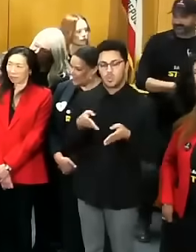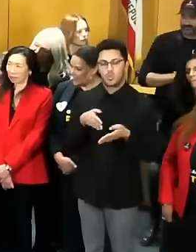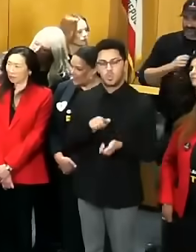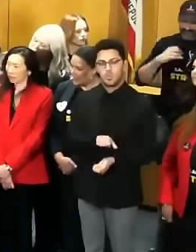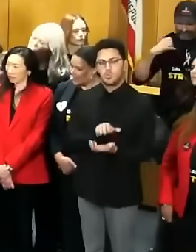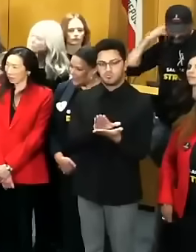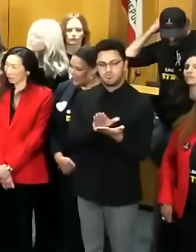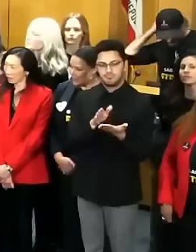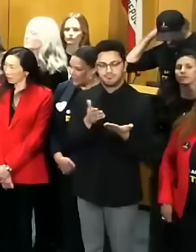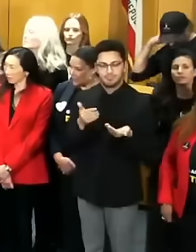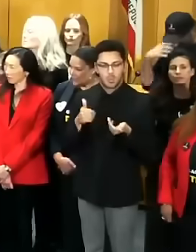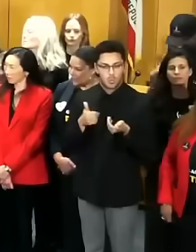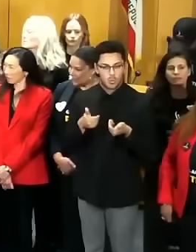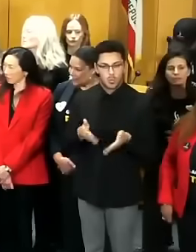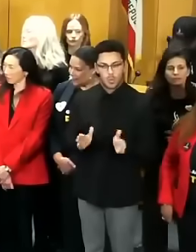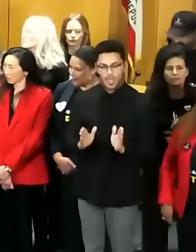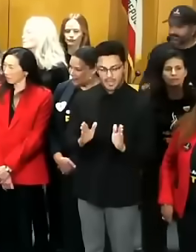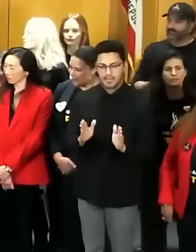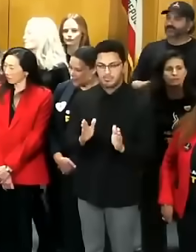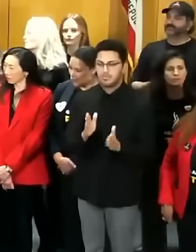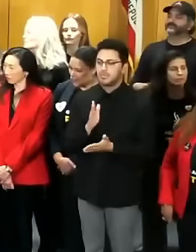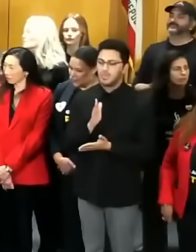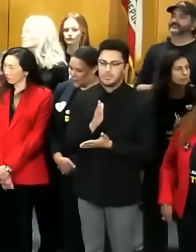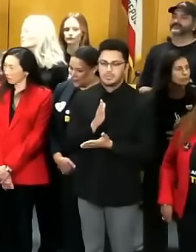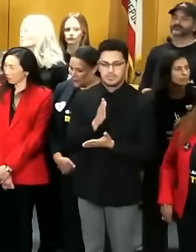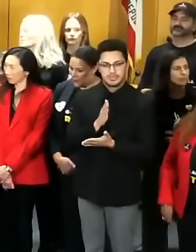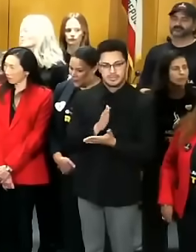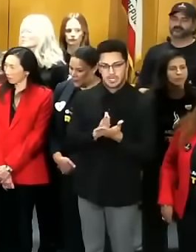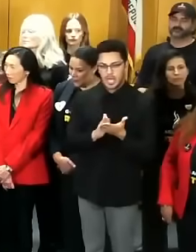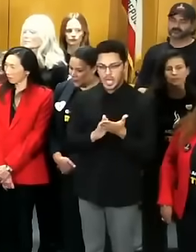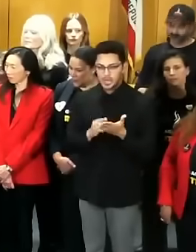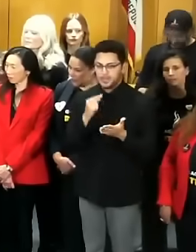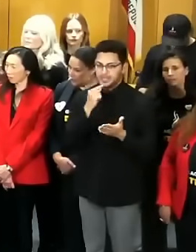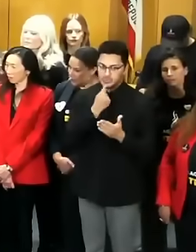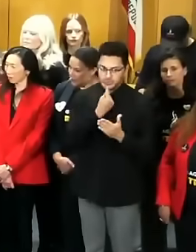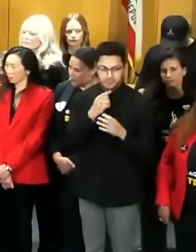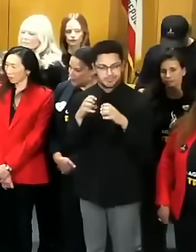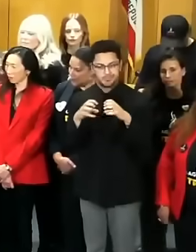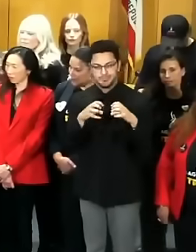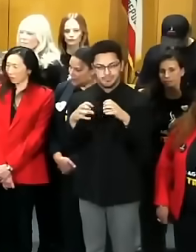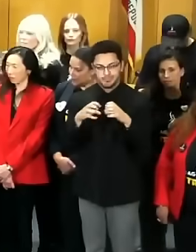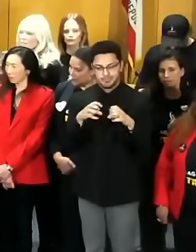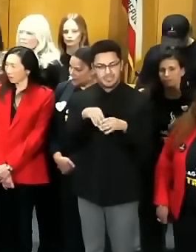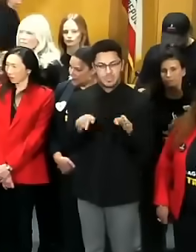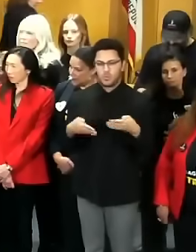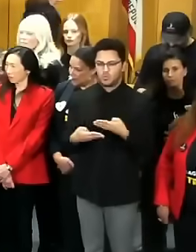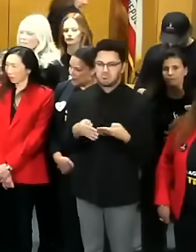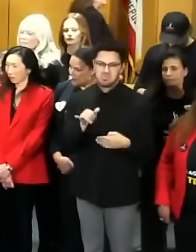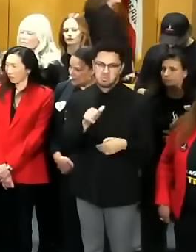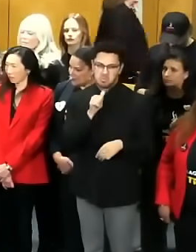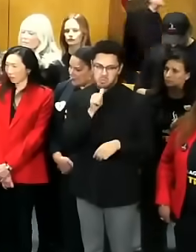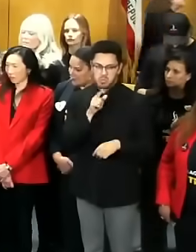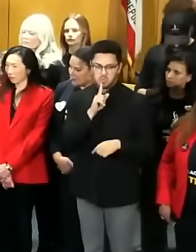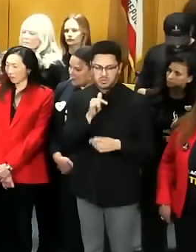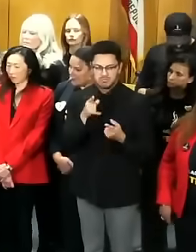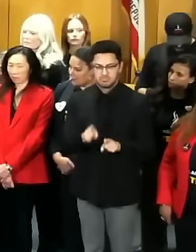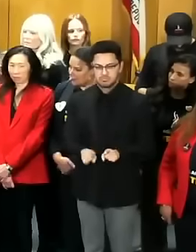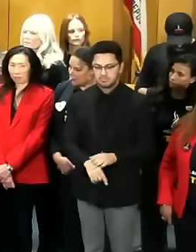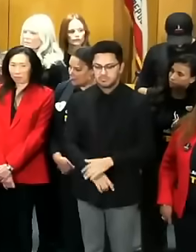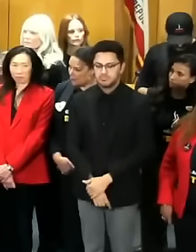that there was some kind of extreme contentiousness in the room, that really wasn't the case.